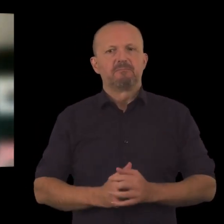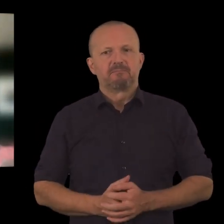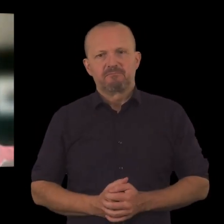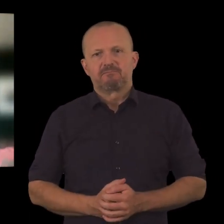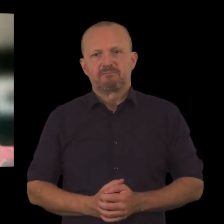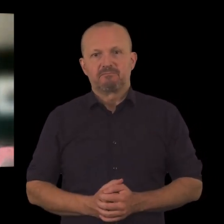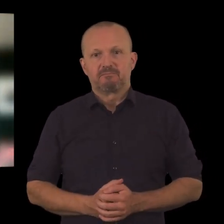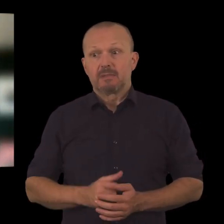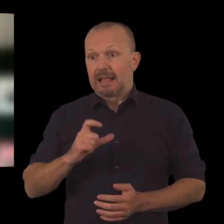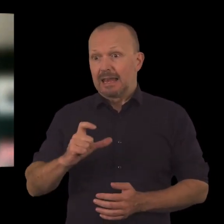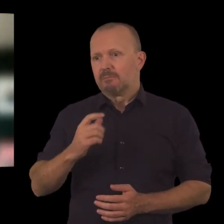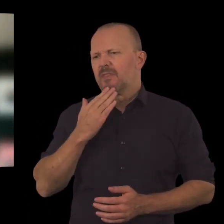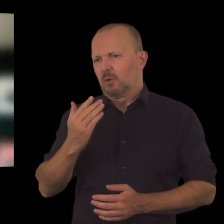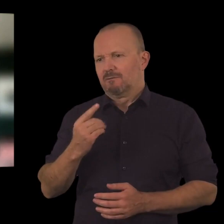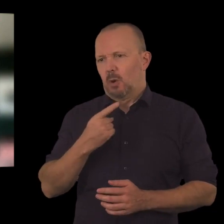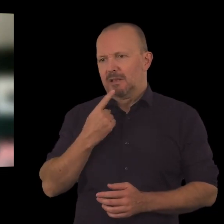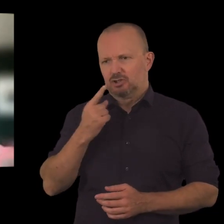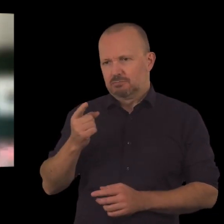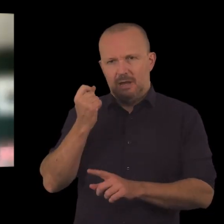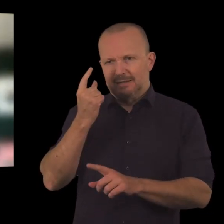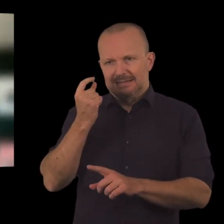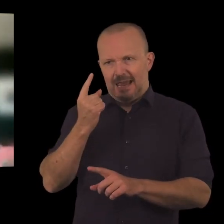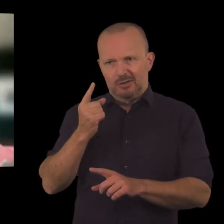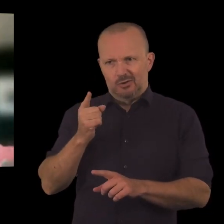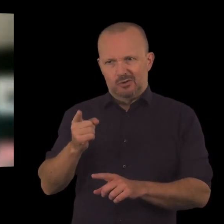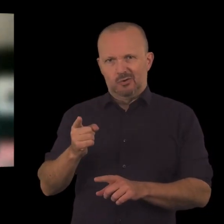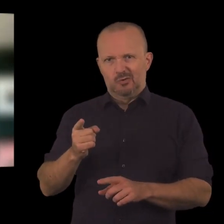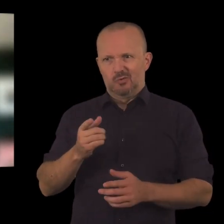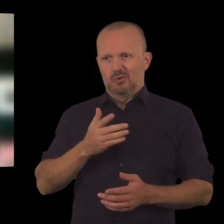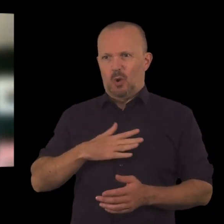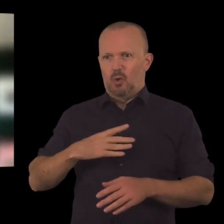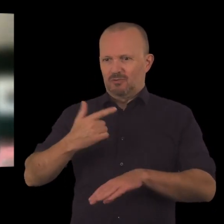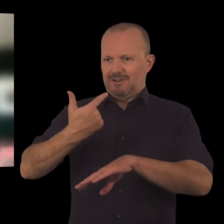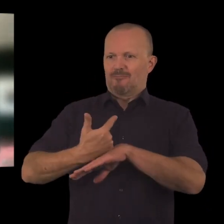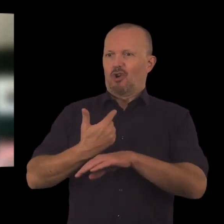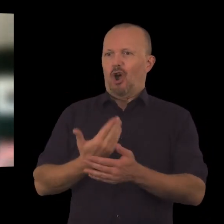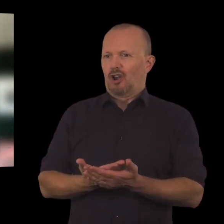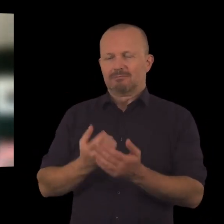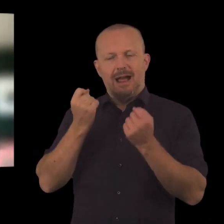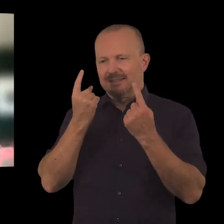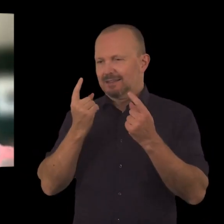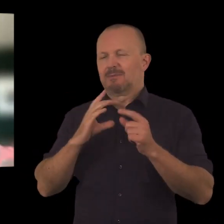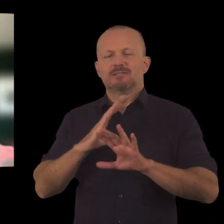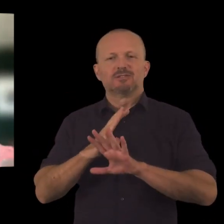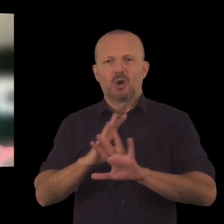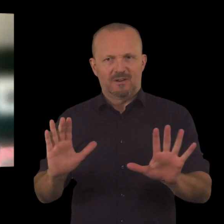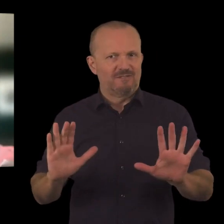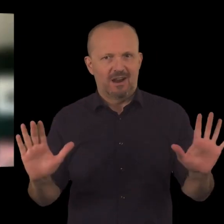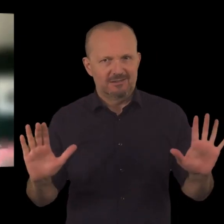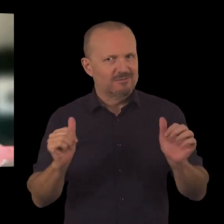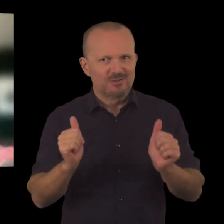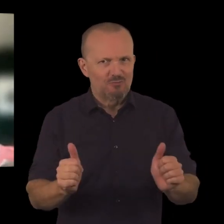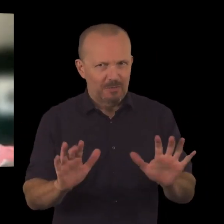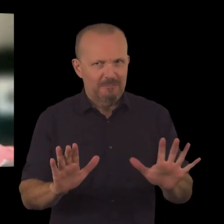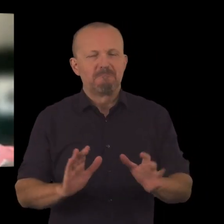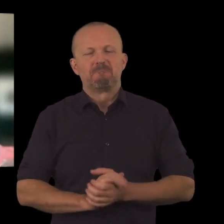good. Claire, thank you for your message. Totally get that you don't necessarily want to have your camera on right now.